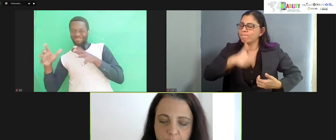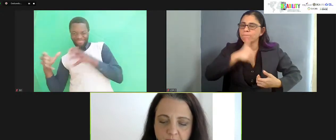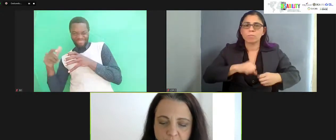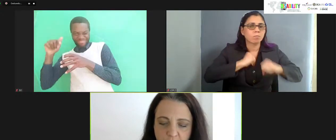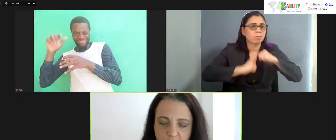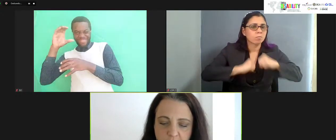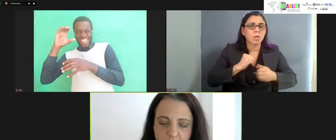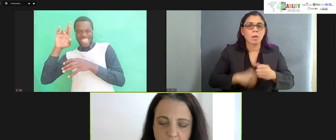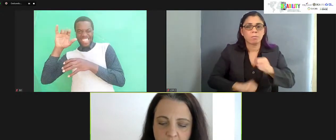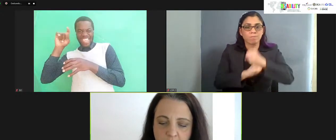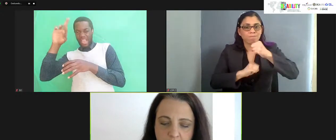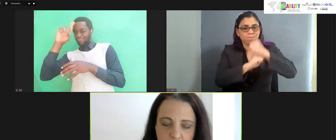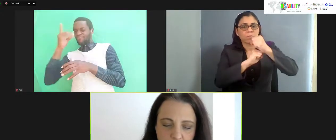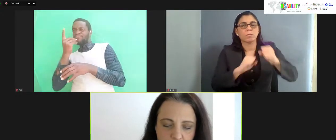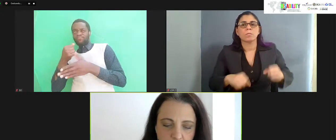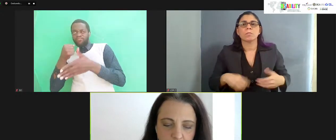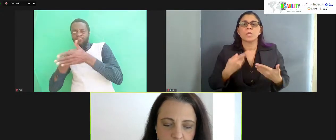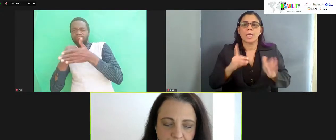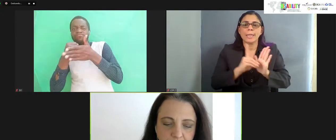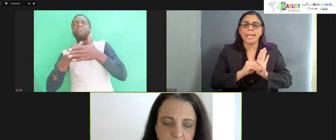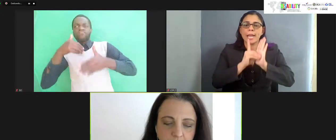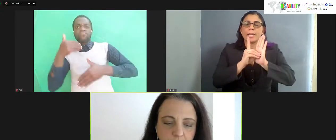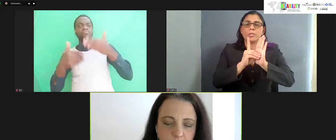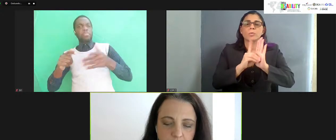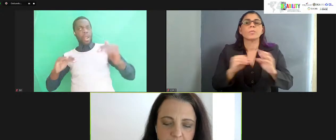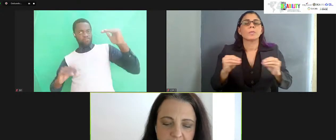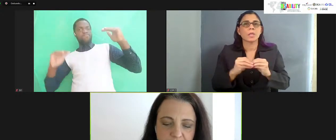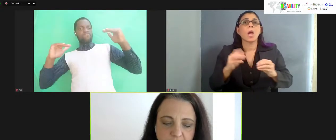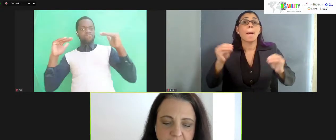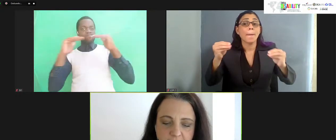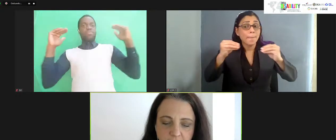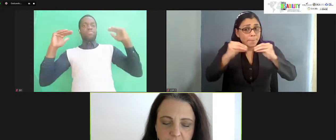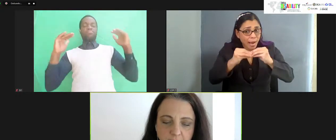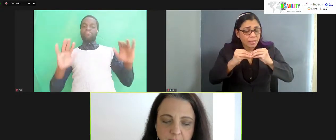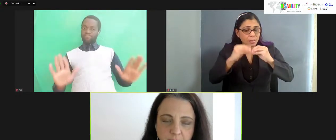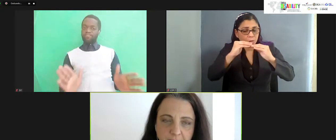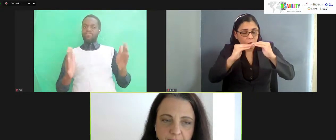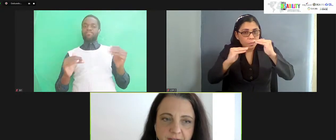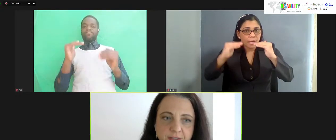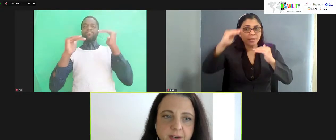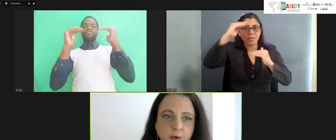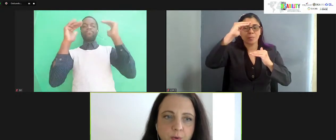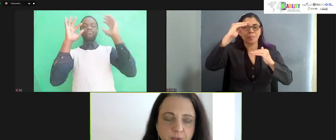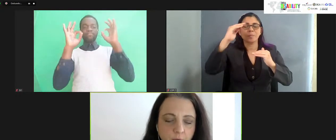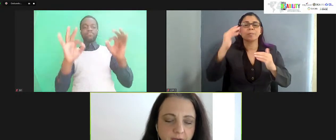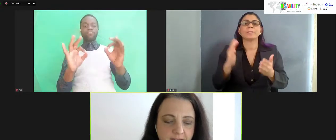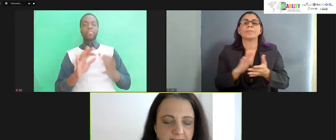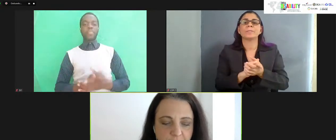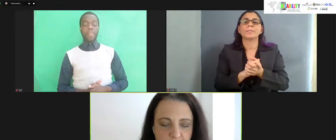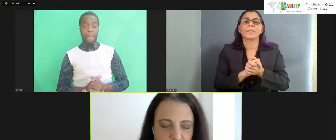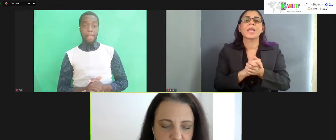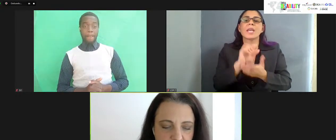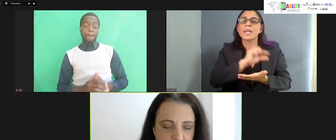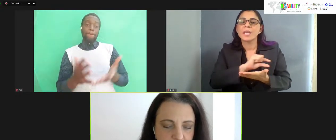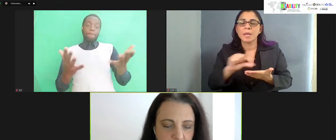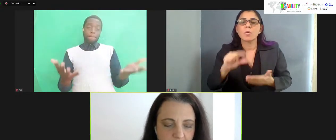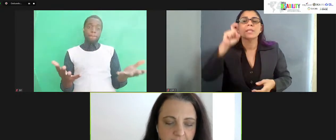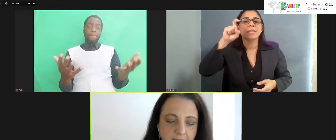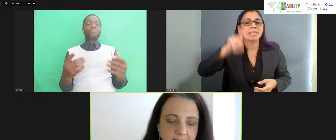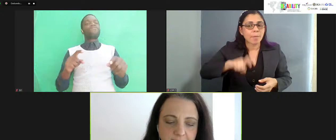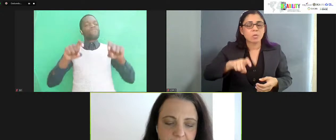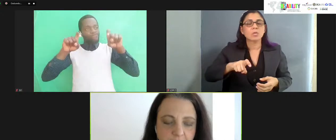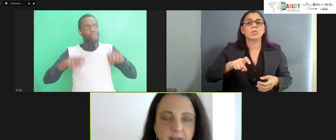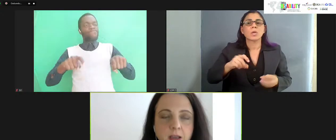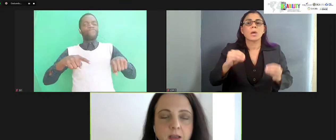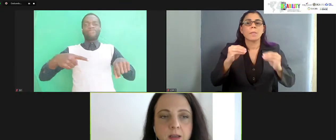cooperation and address the barriers that also organizations face